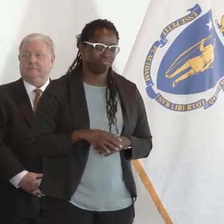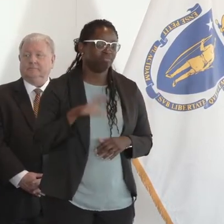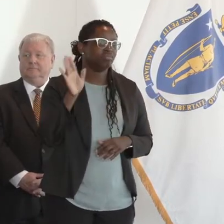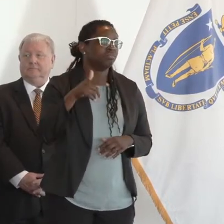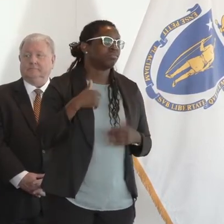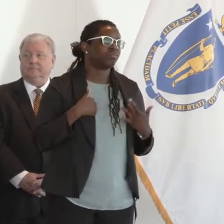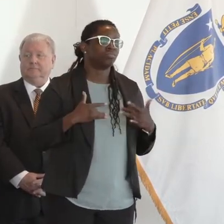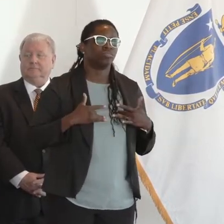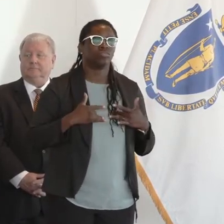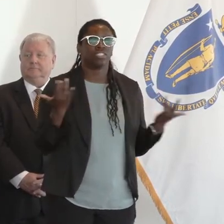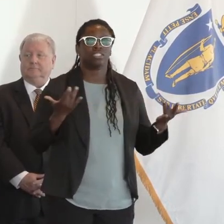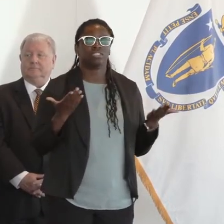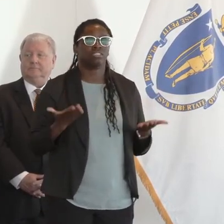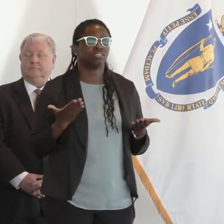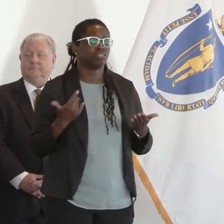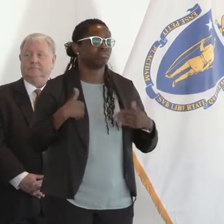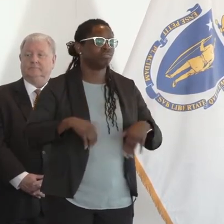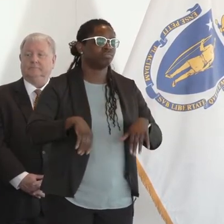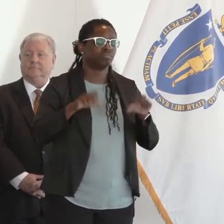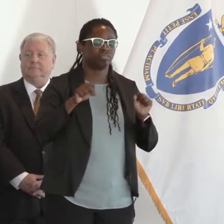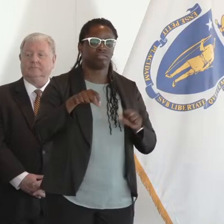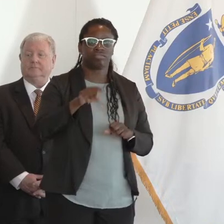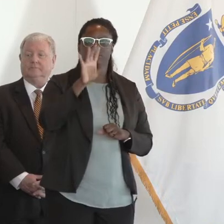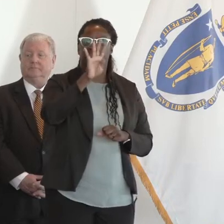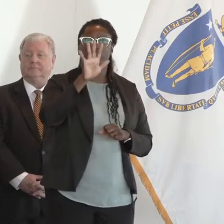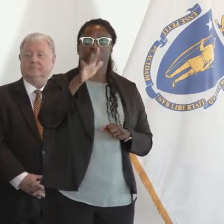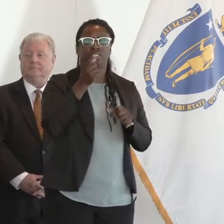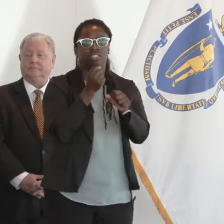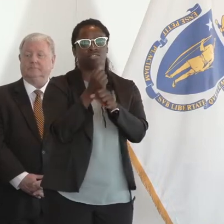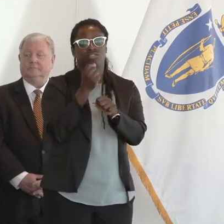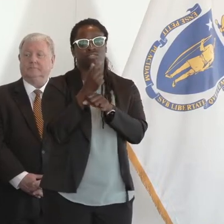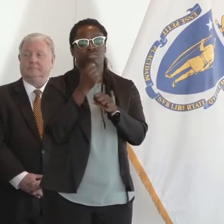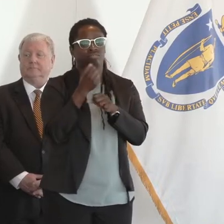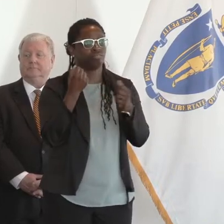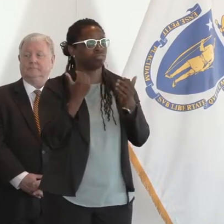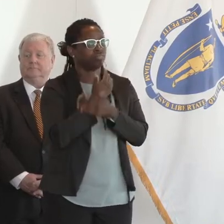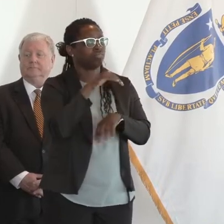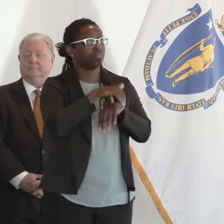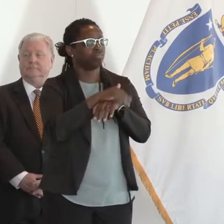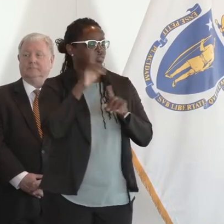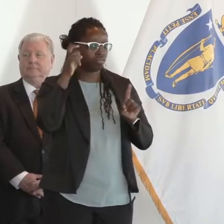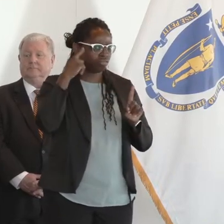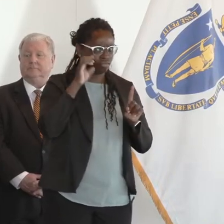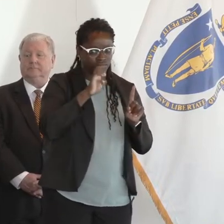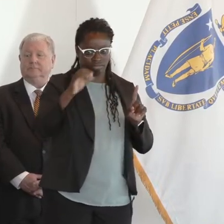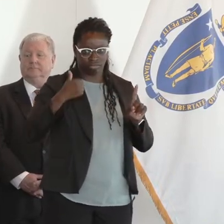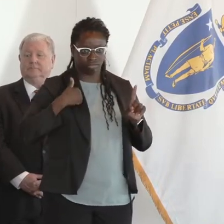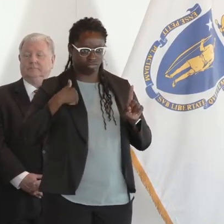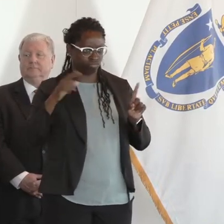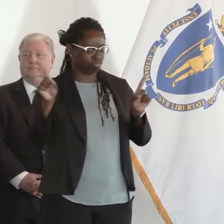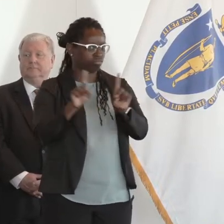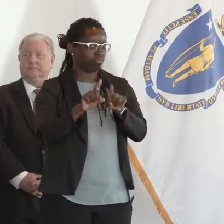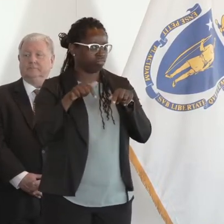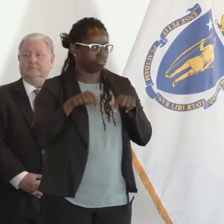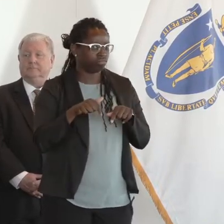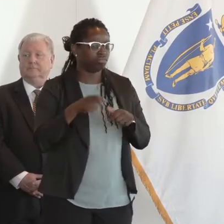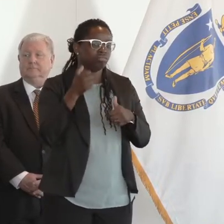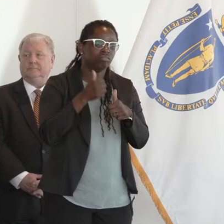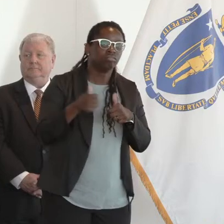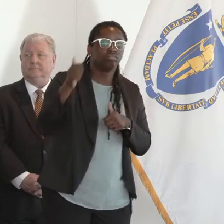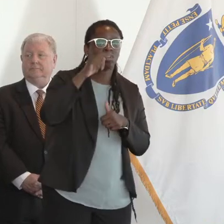we are thrilled to be hosting the 45th Annual New England Governors and Eastern Canadian Premiers Conference. I want to thank all of